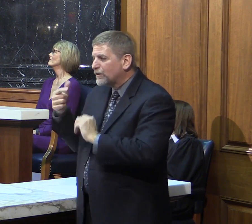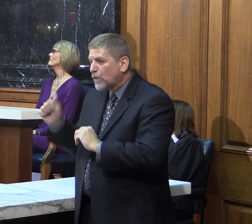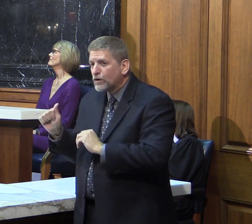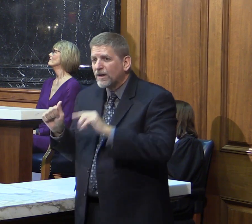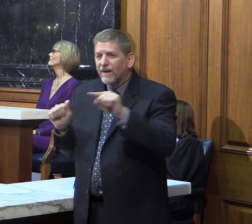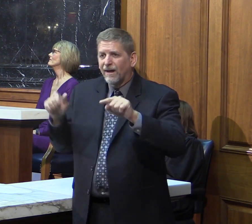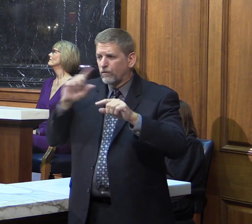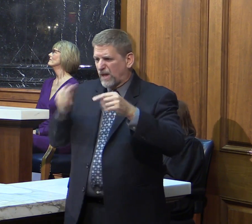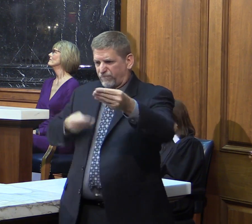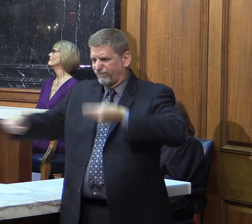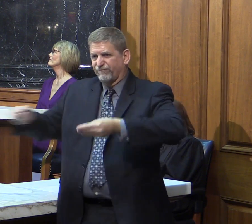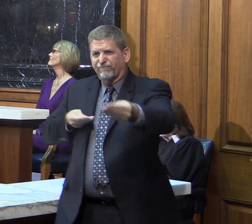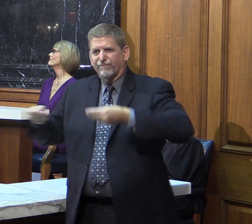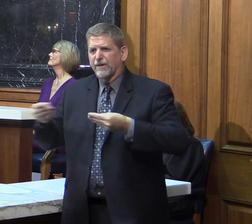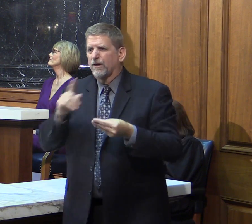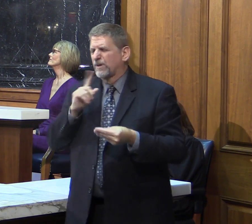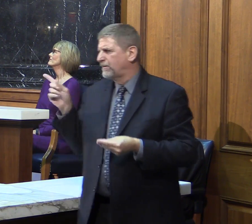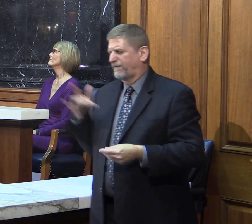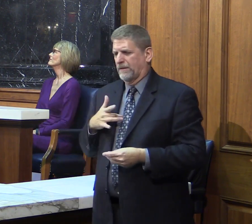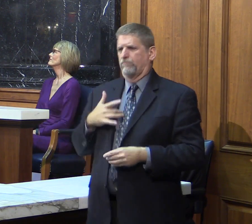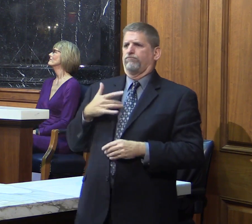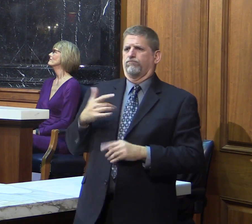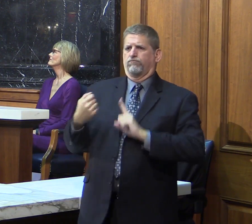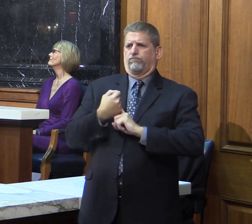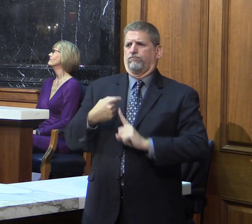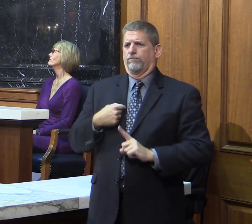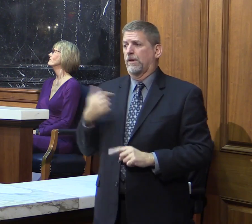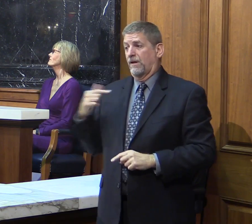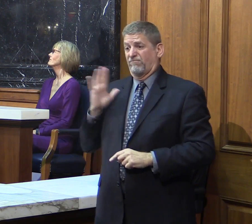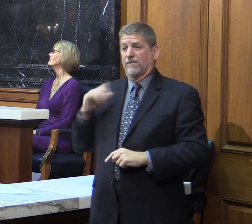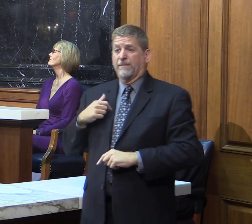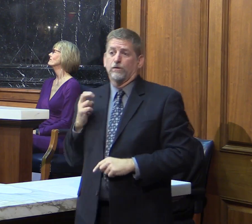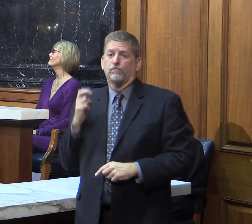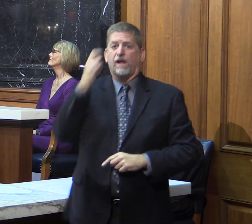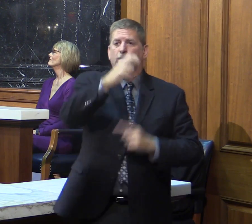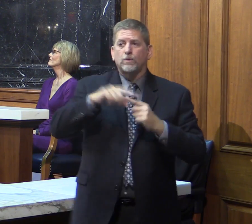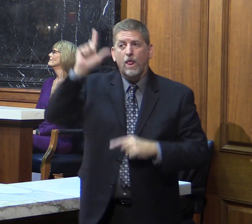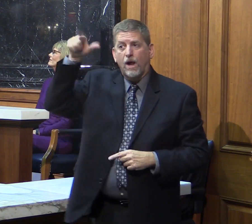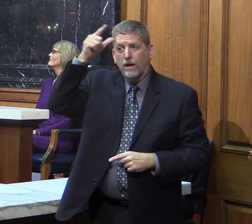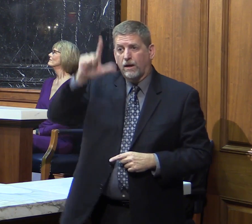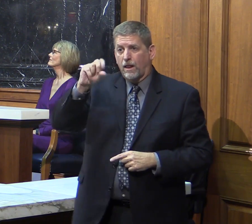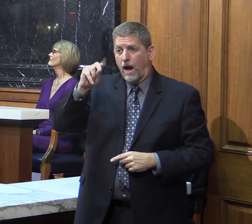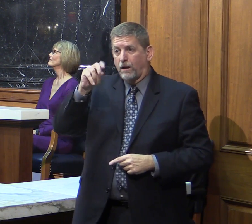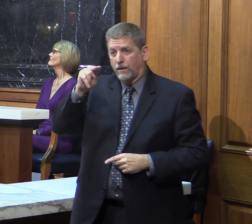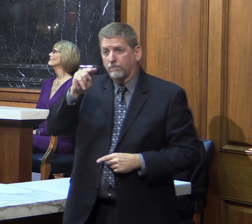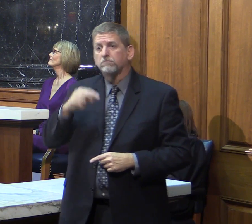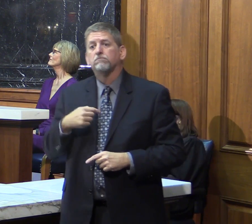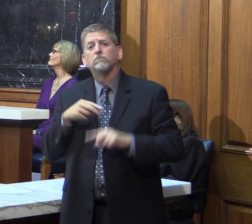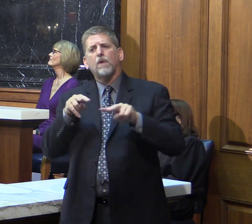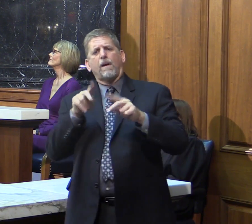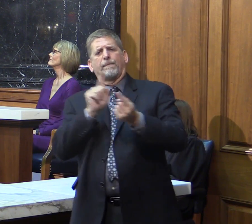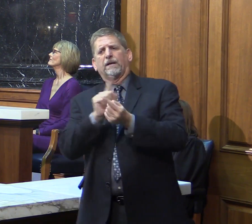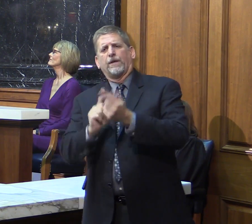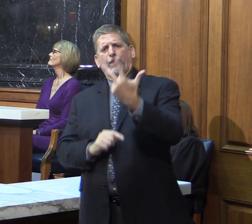me again on a recent trade relations mission to London. I visited with the CEOs of 3 major global